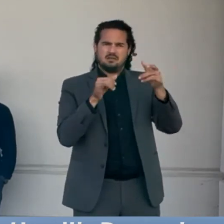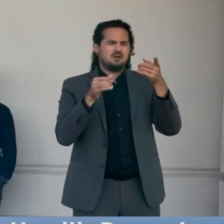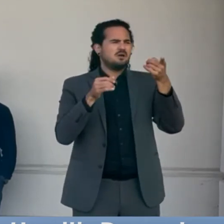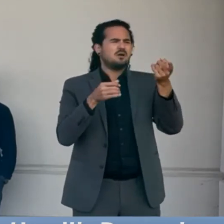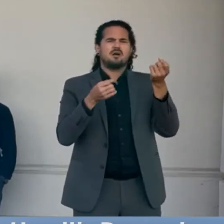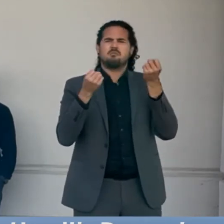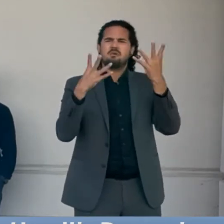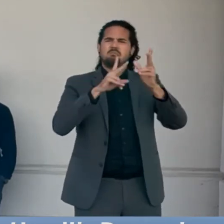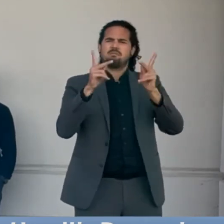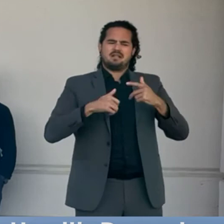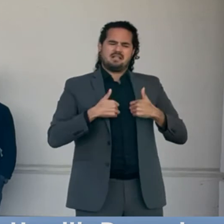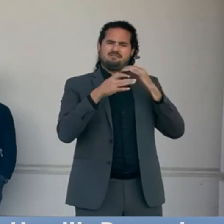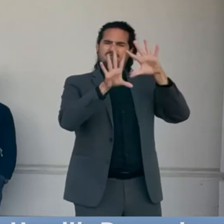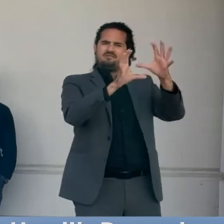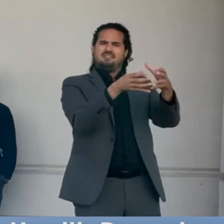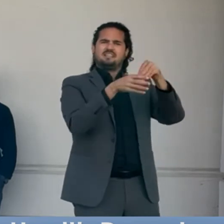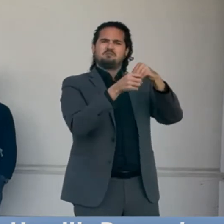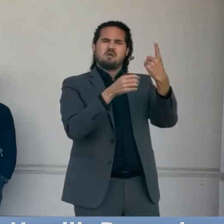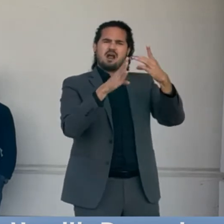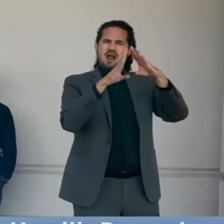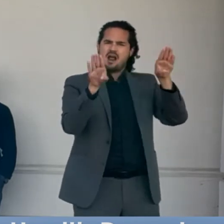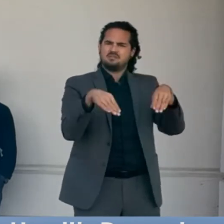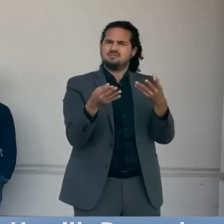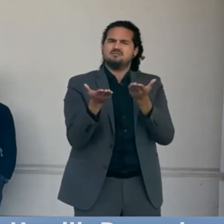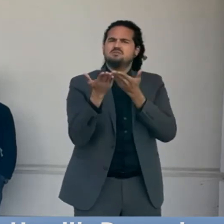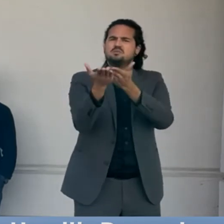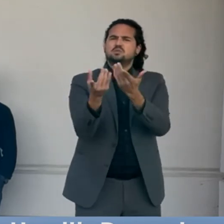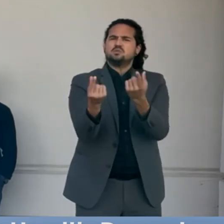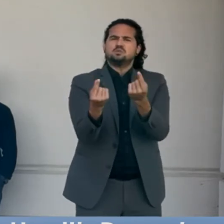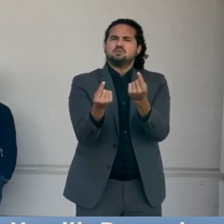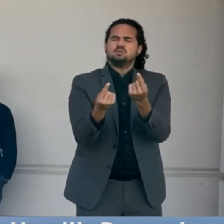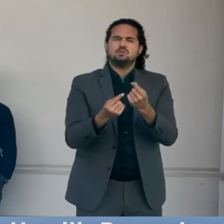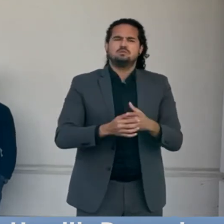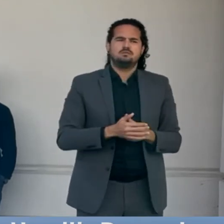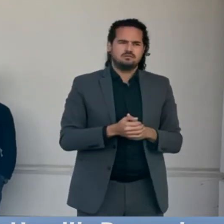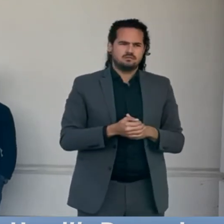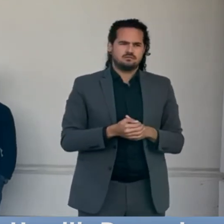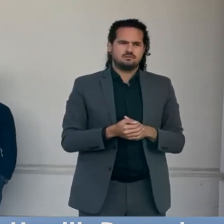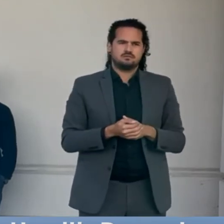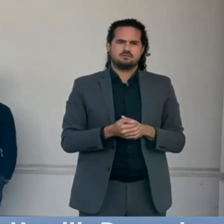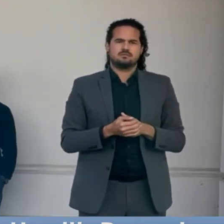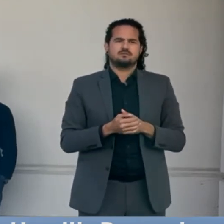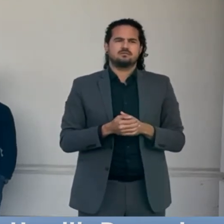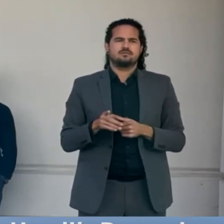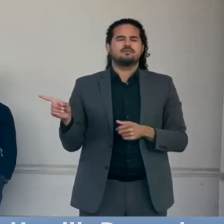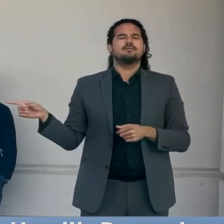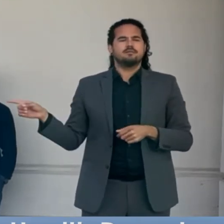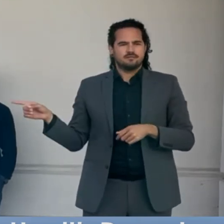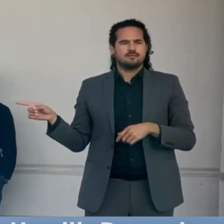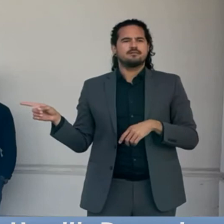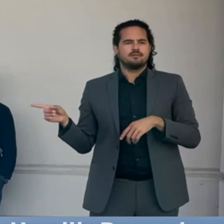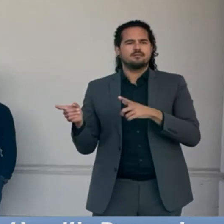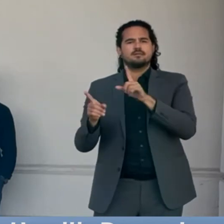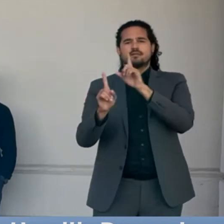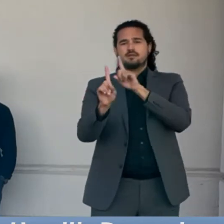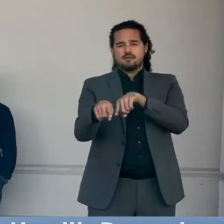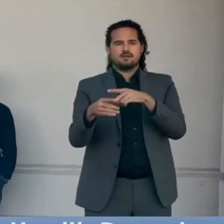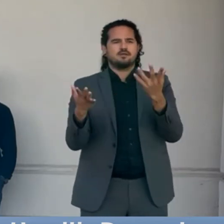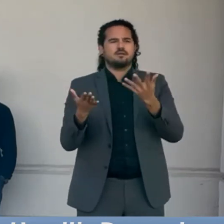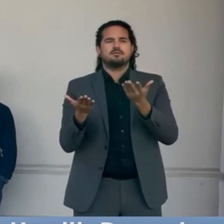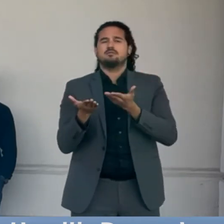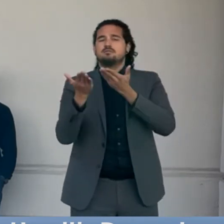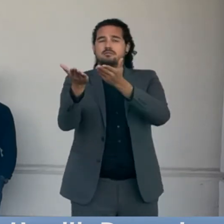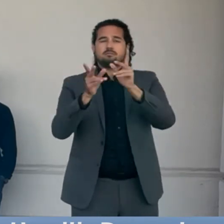homeless? Sure. To your first question, the exact new recommendation is that anyone who has either traveled outside the